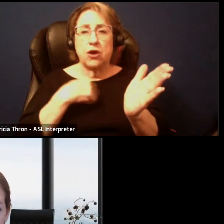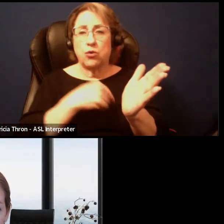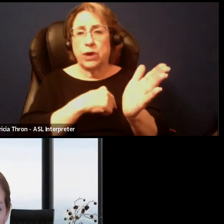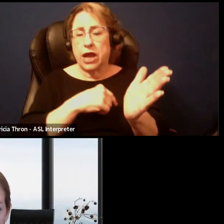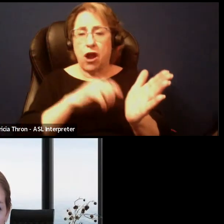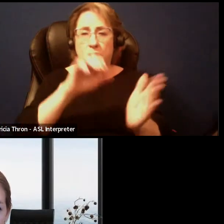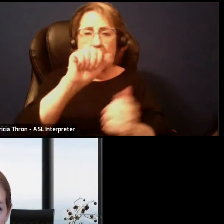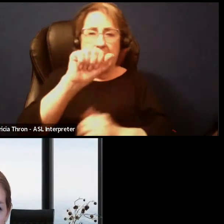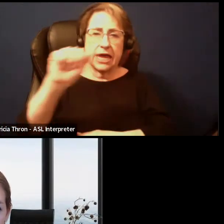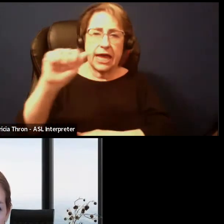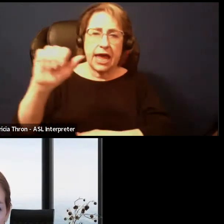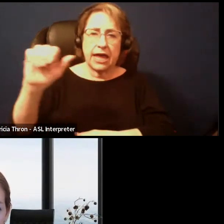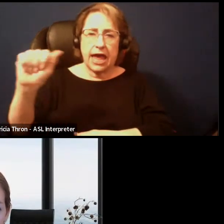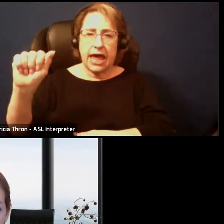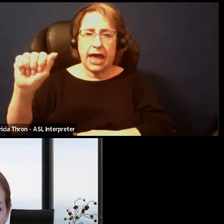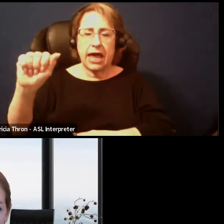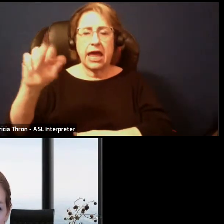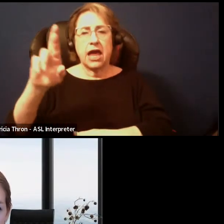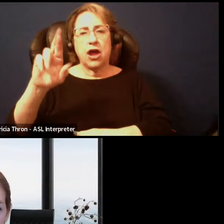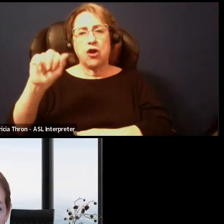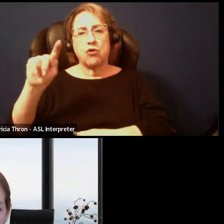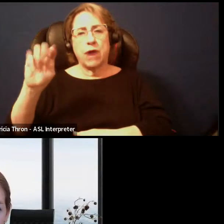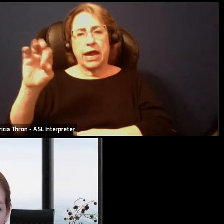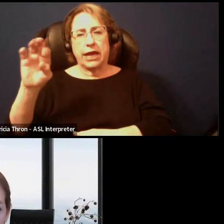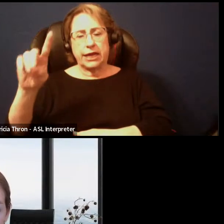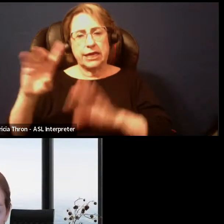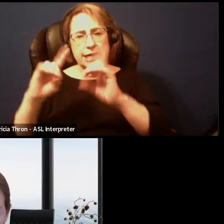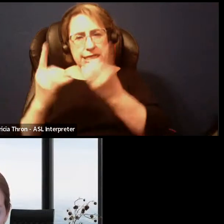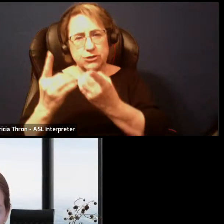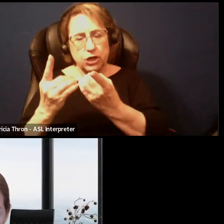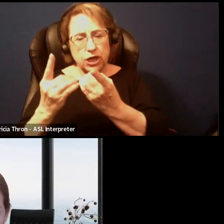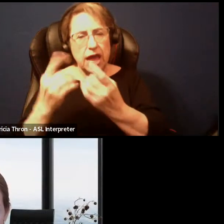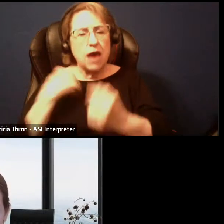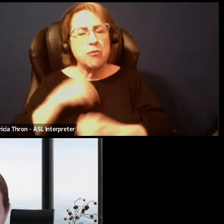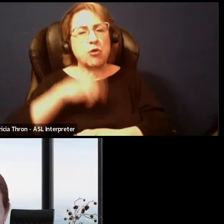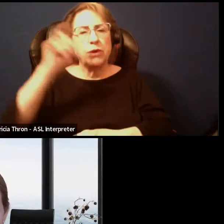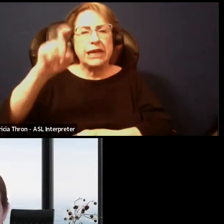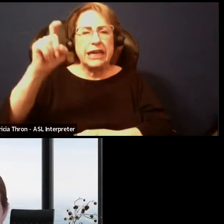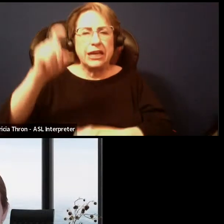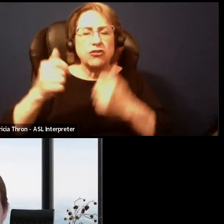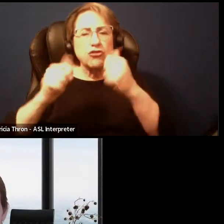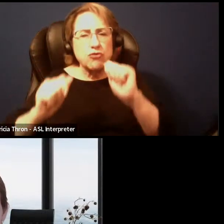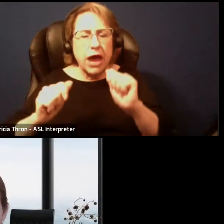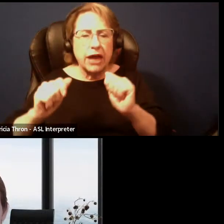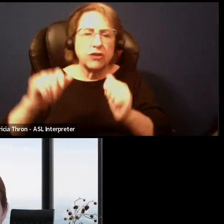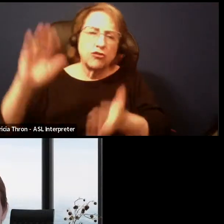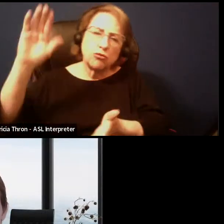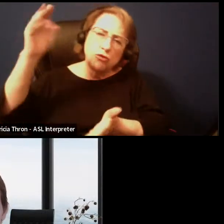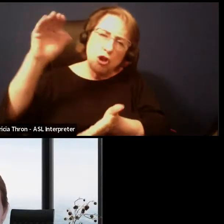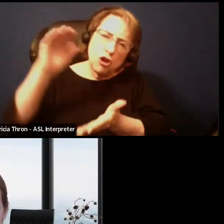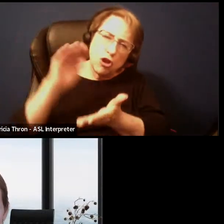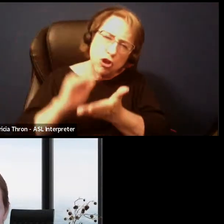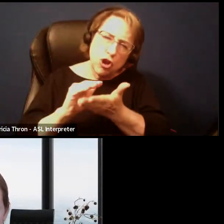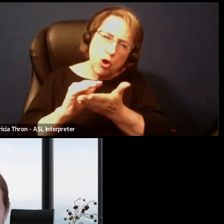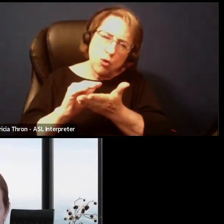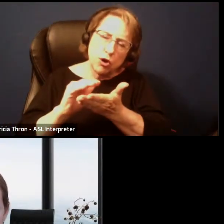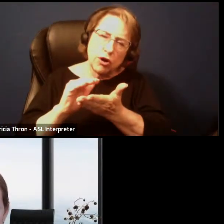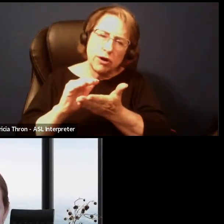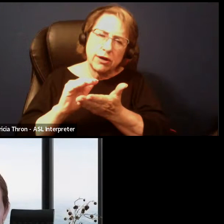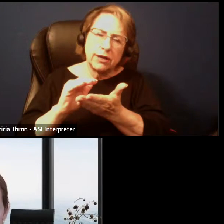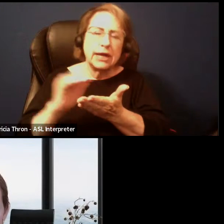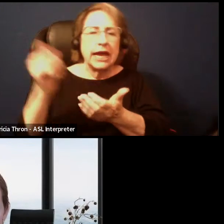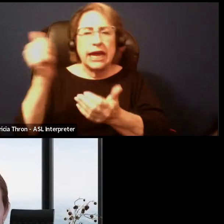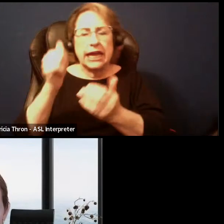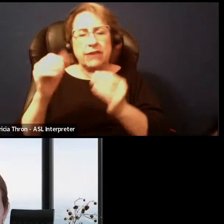have low rates, but that doesn't mean we don't need to do everything we can to lower them even more. And so I think that, like I said, it deserves a lot of credit.